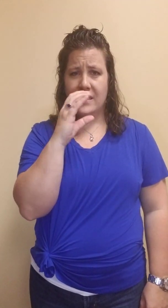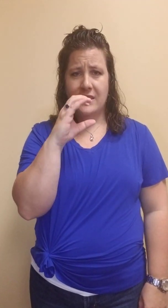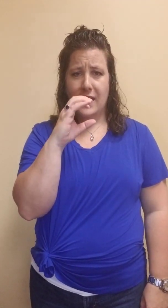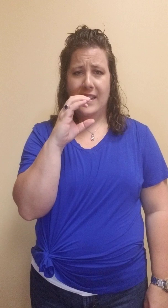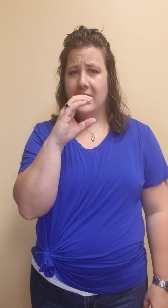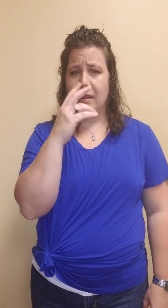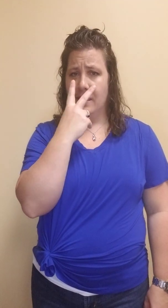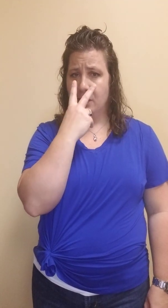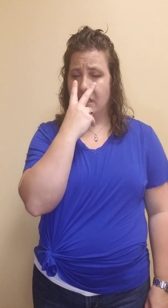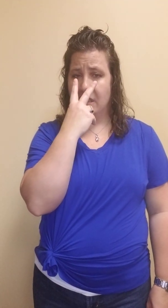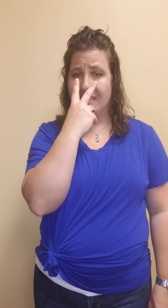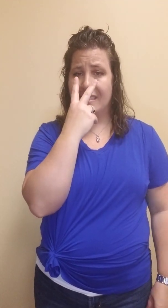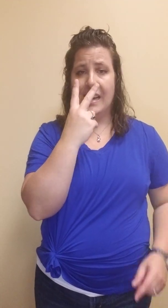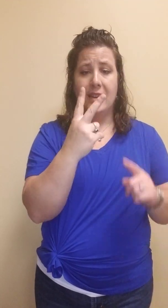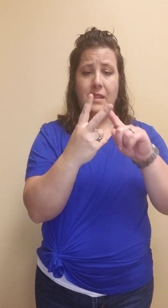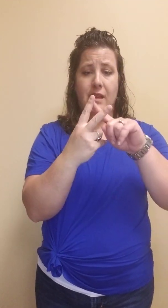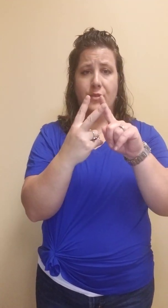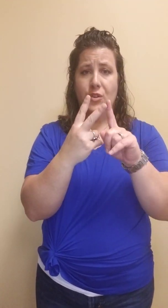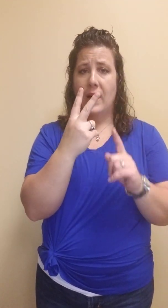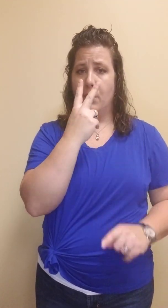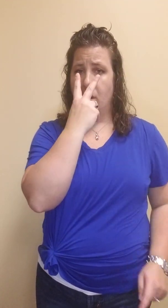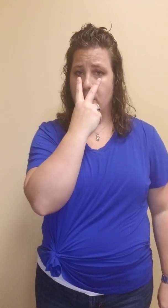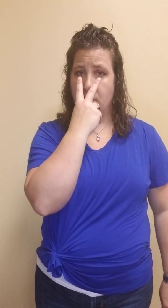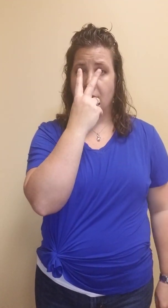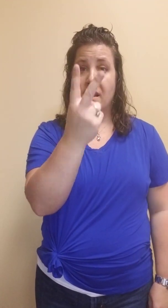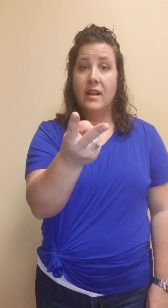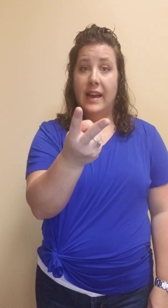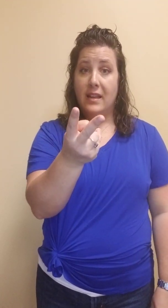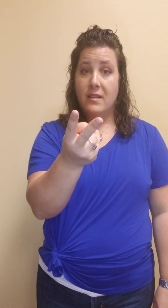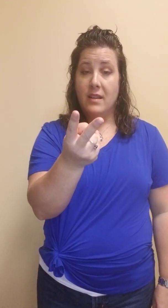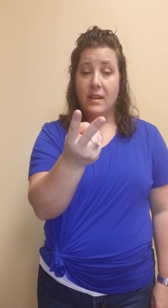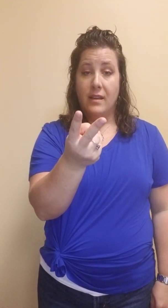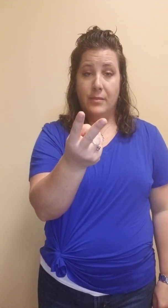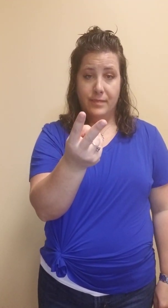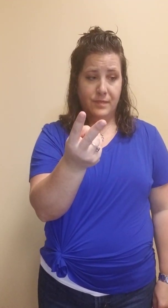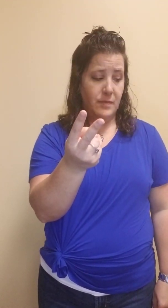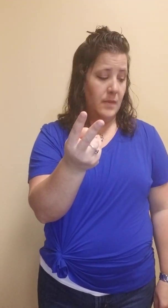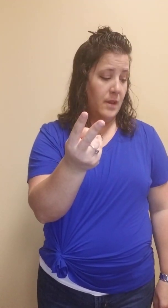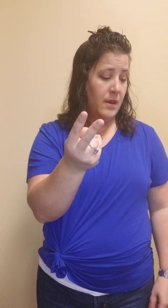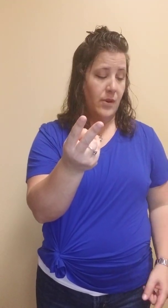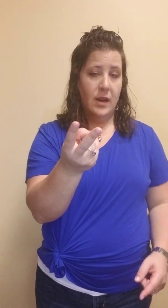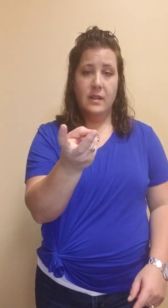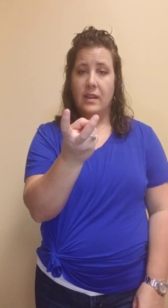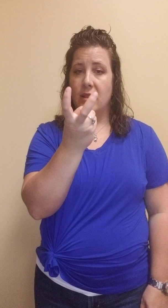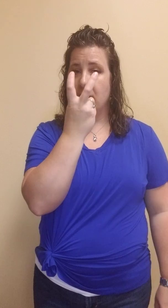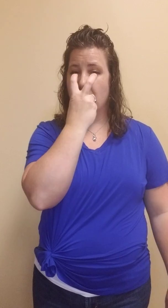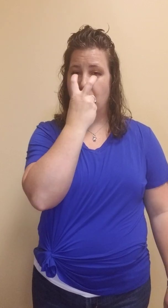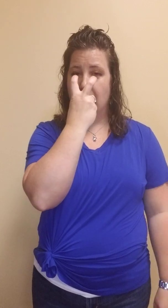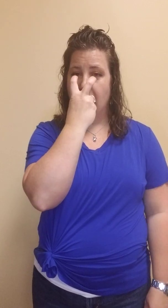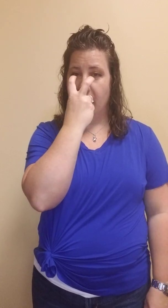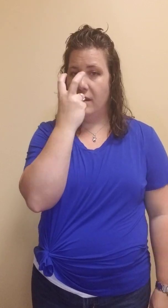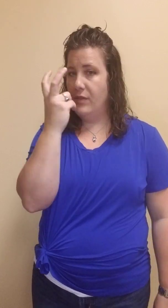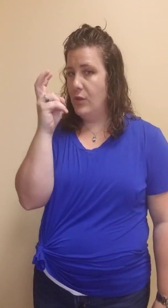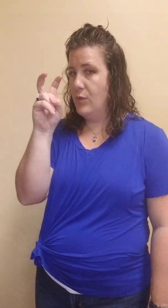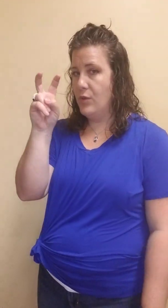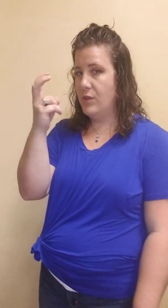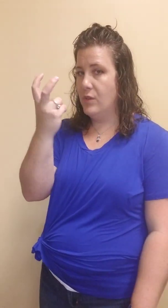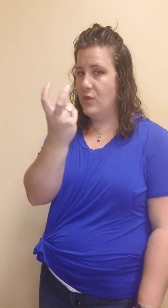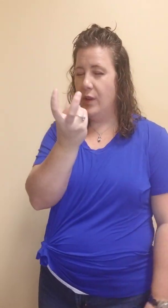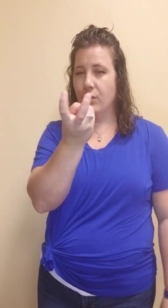not like the letter C. This is sight. Think of two eyeballs. I can see. Ironically, this is blind. If you crook those fingers and bring